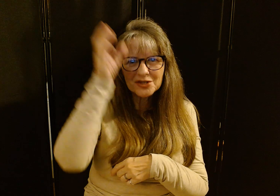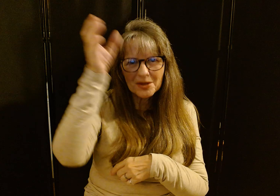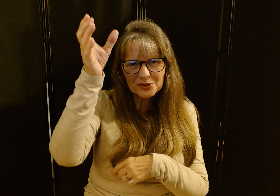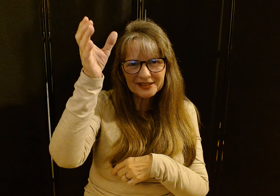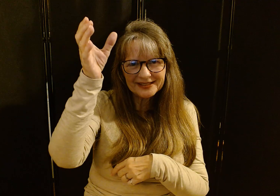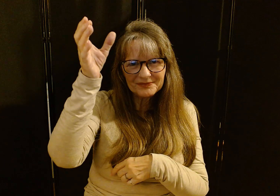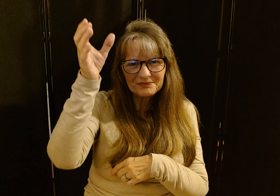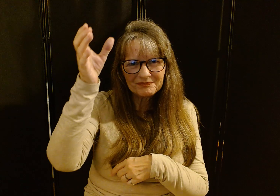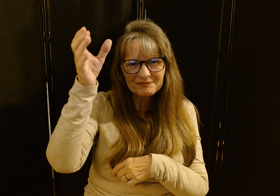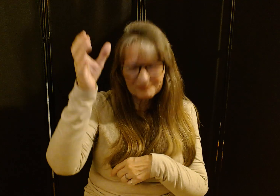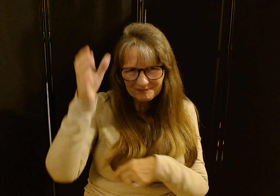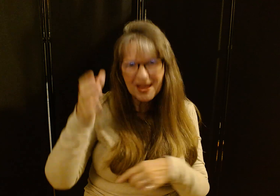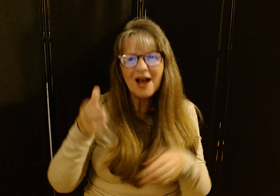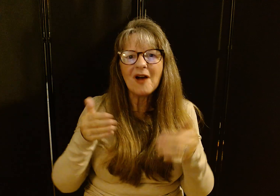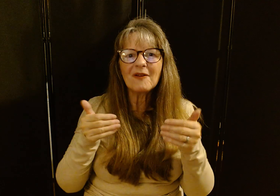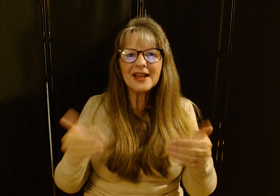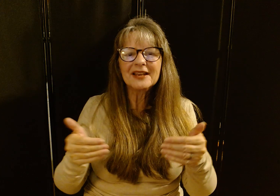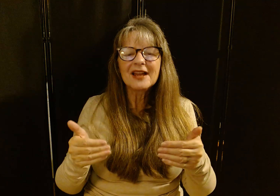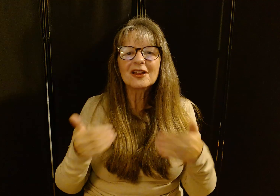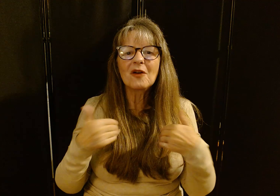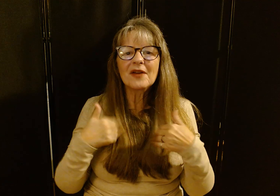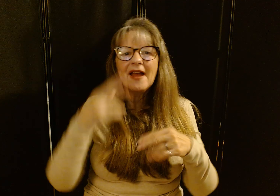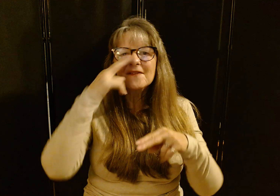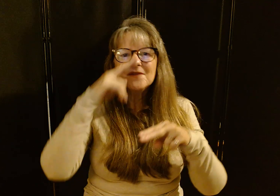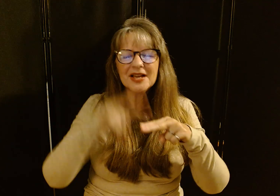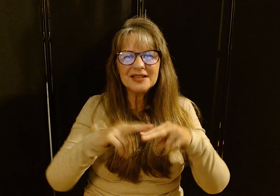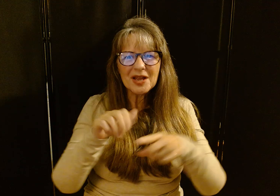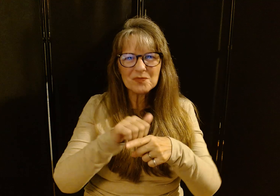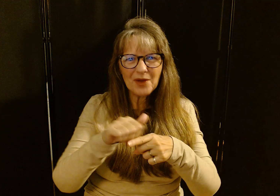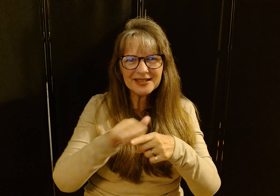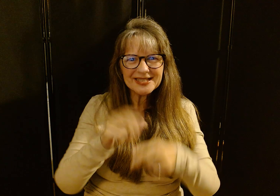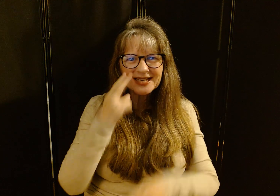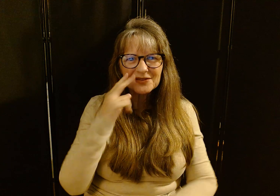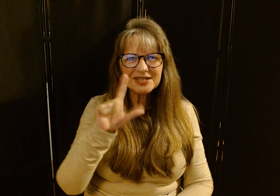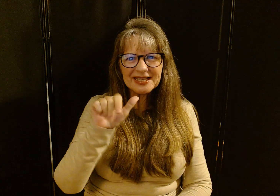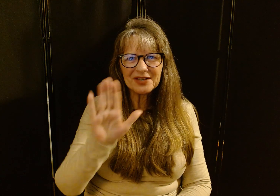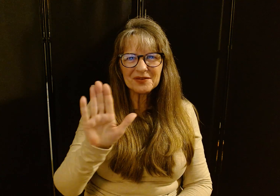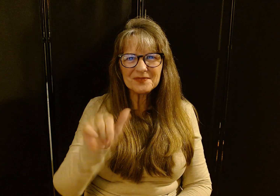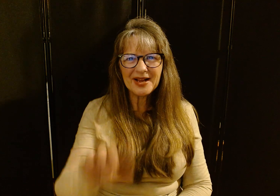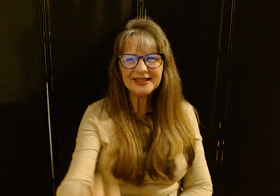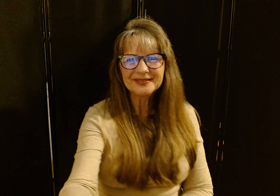conceptually. All right, go and have fun and practice, and I'll see you later. Bye.